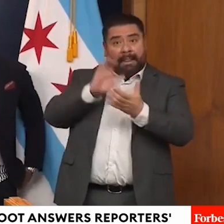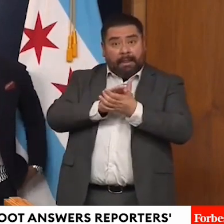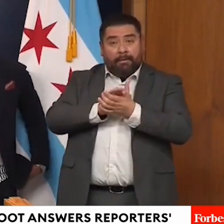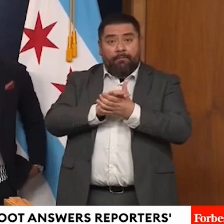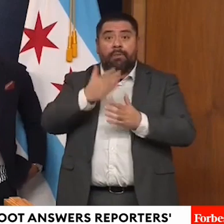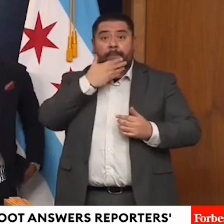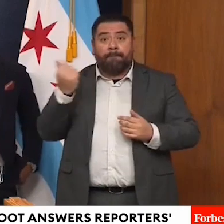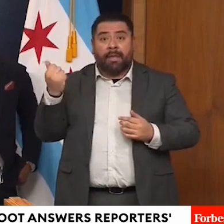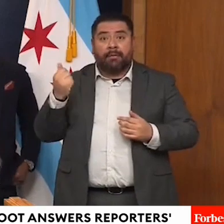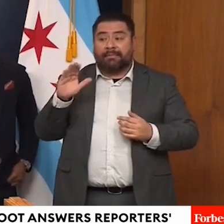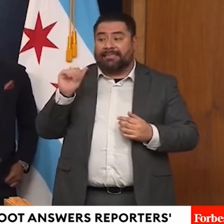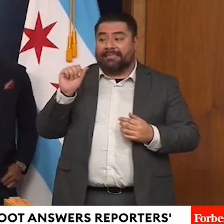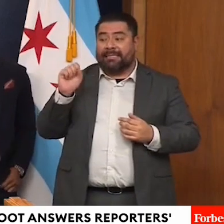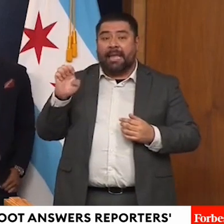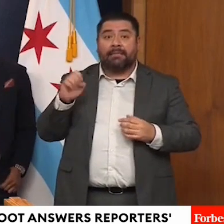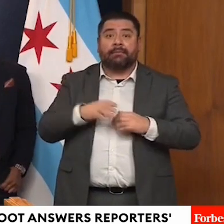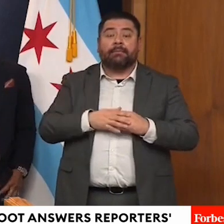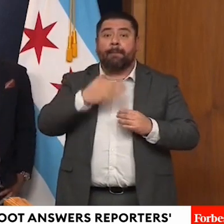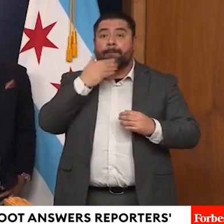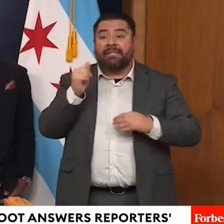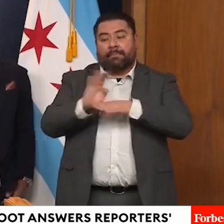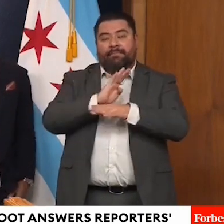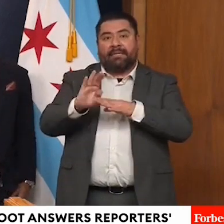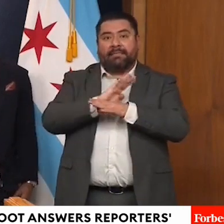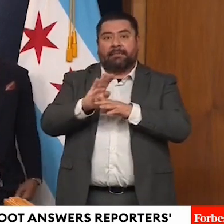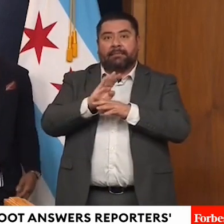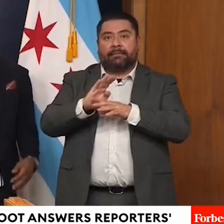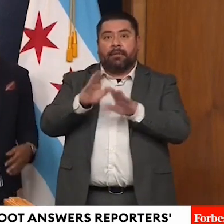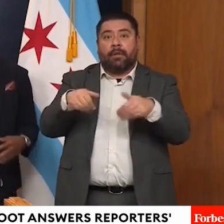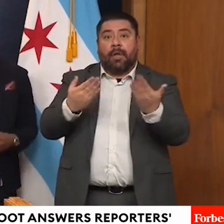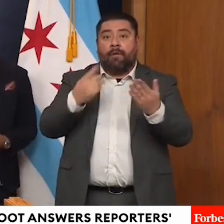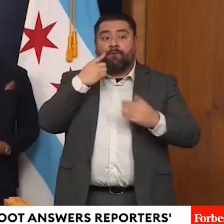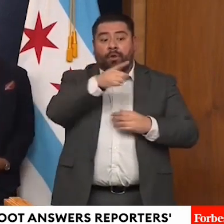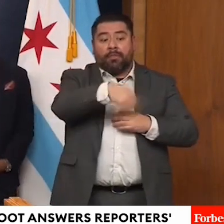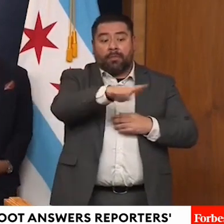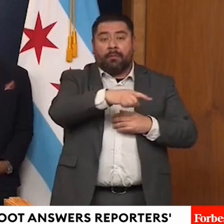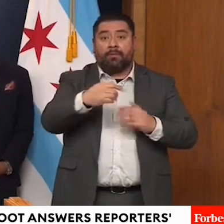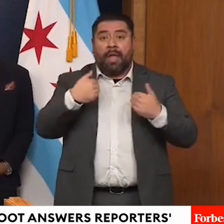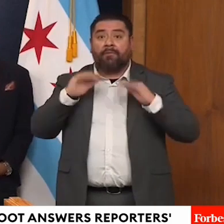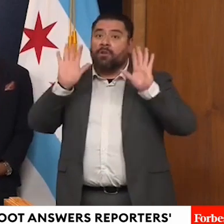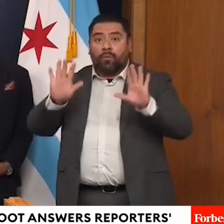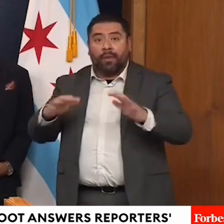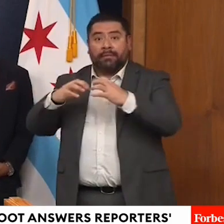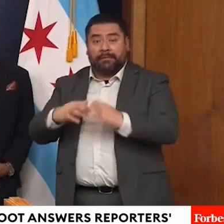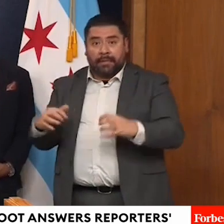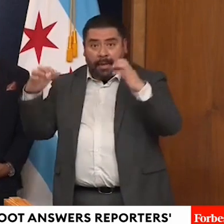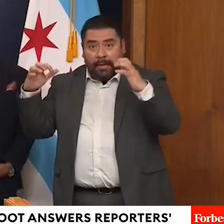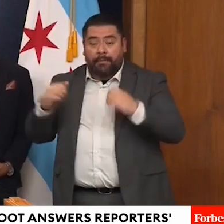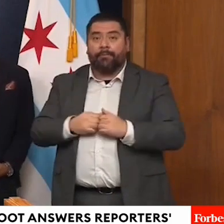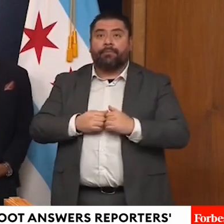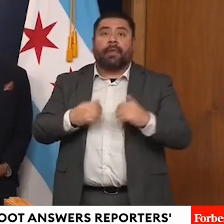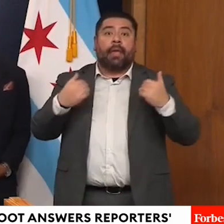the best case business scenario for them and having a great stadium, having